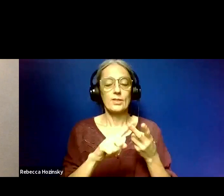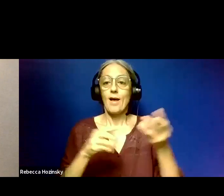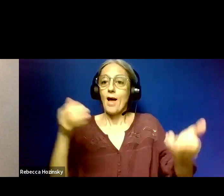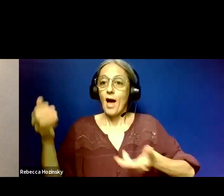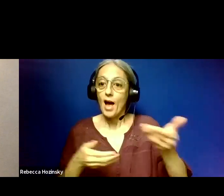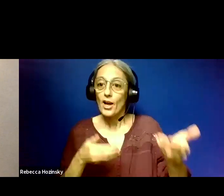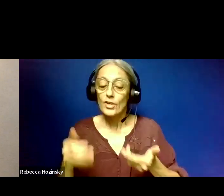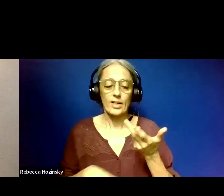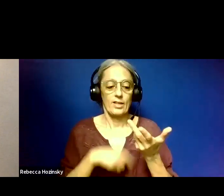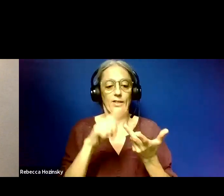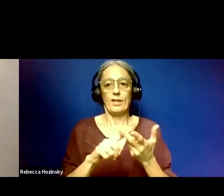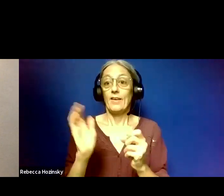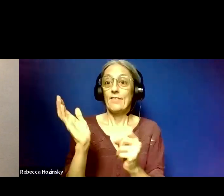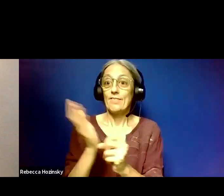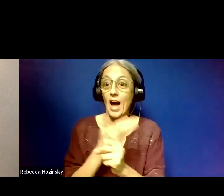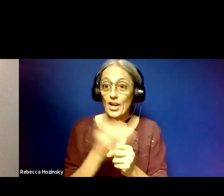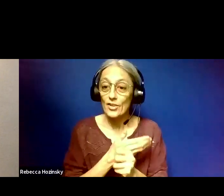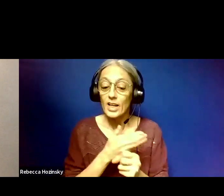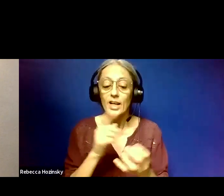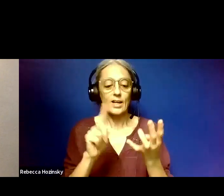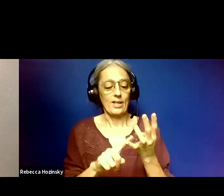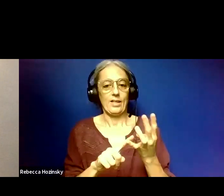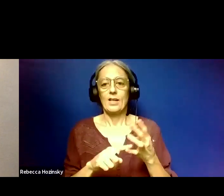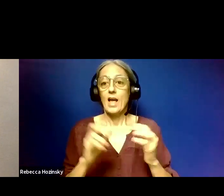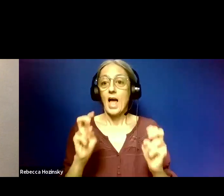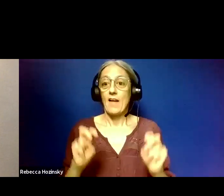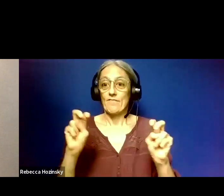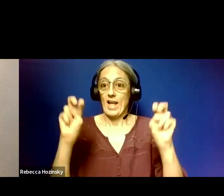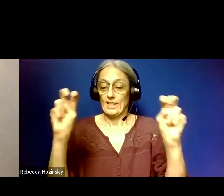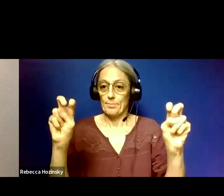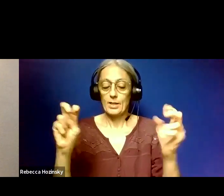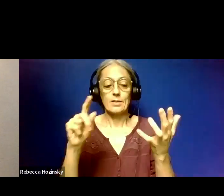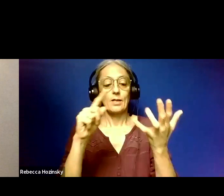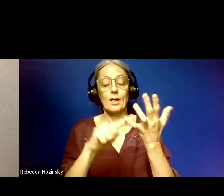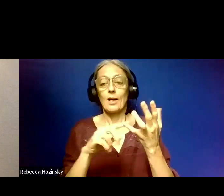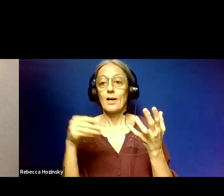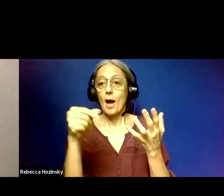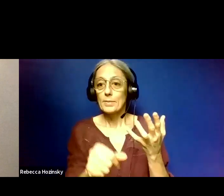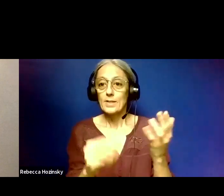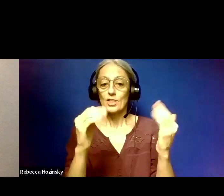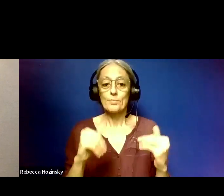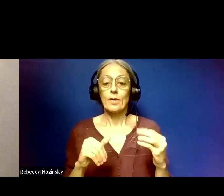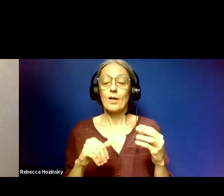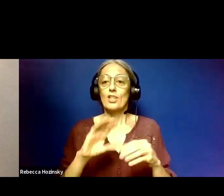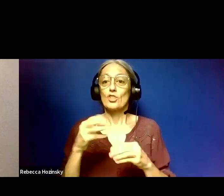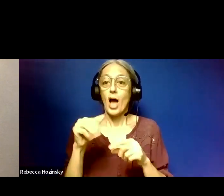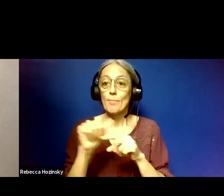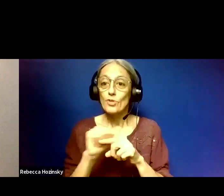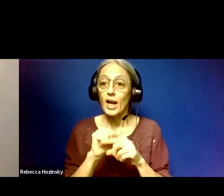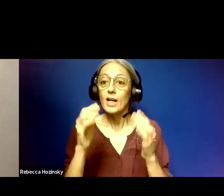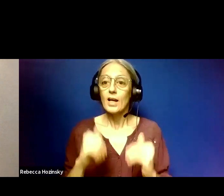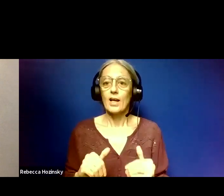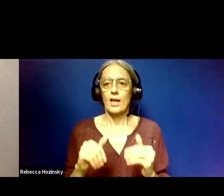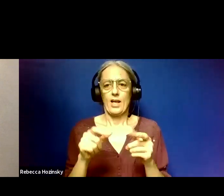hiring, firing, advancement, compensation, job training, and terms